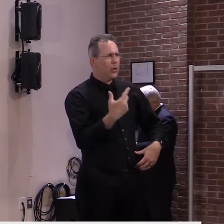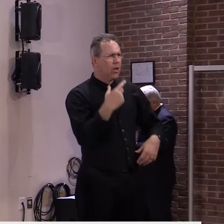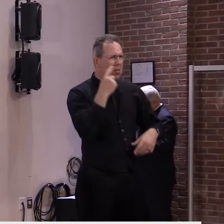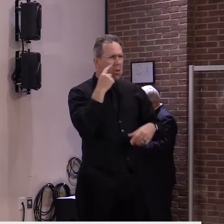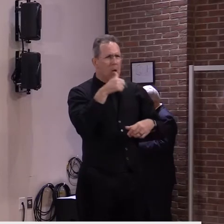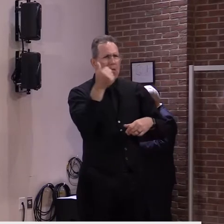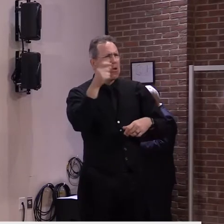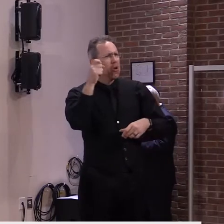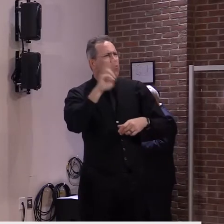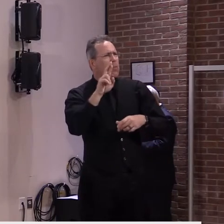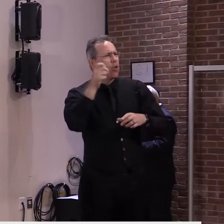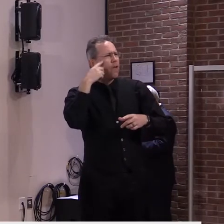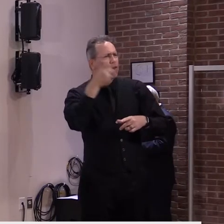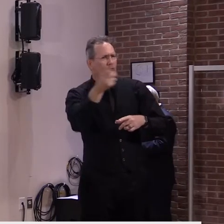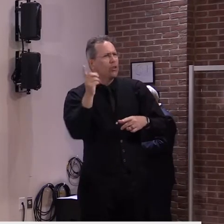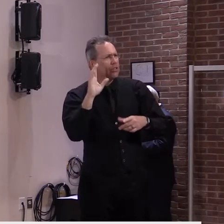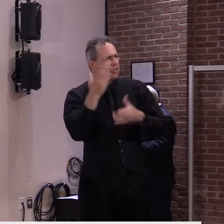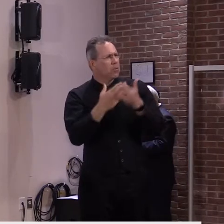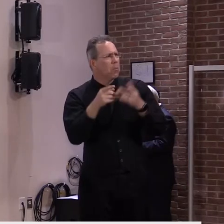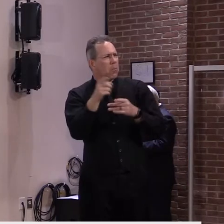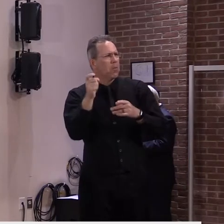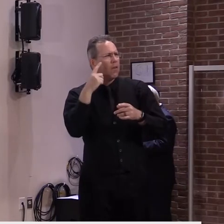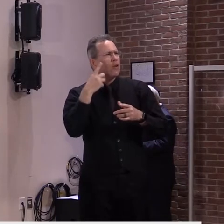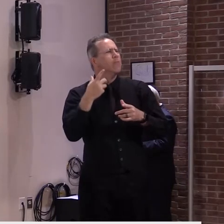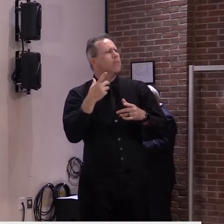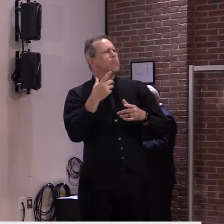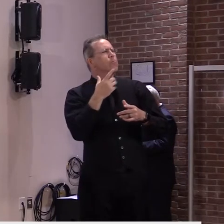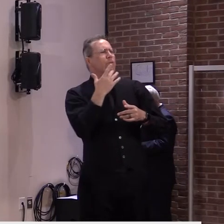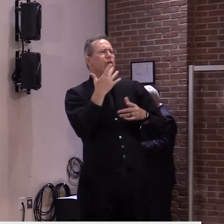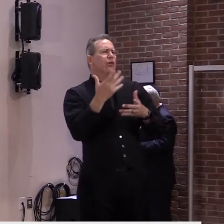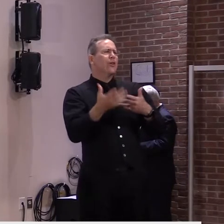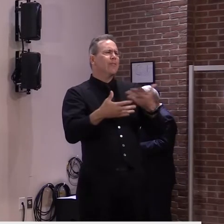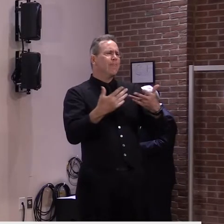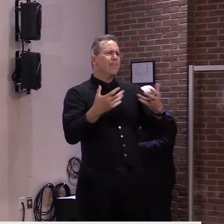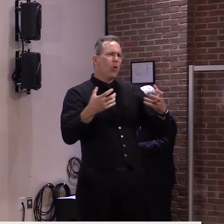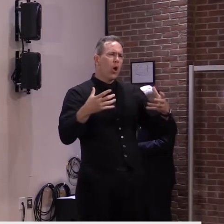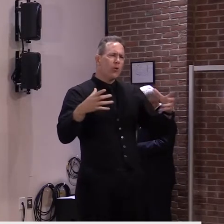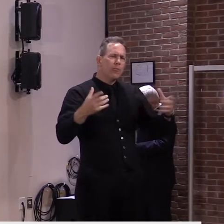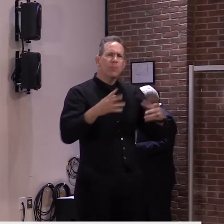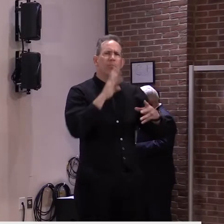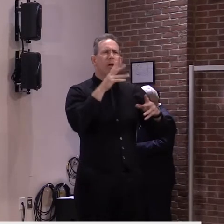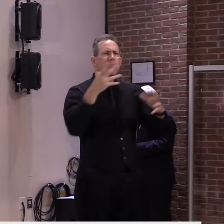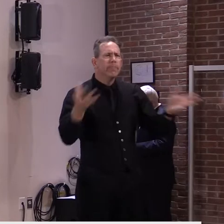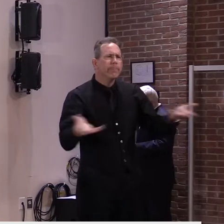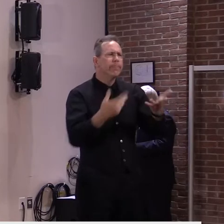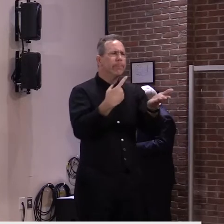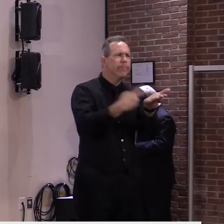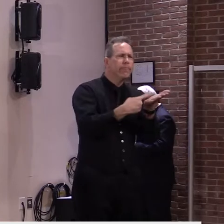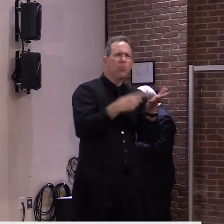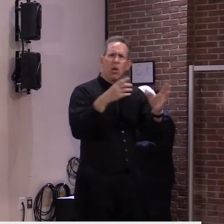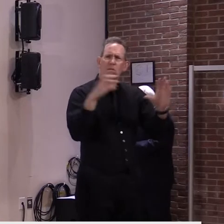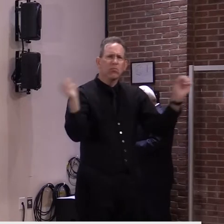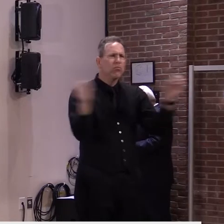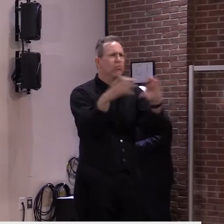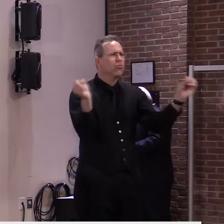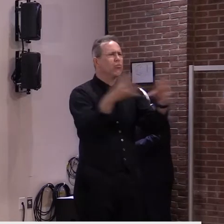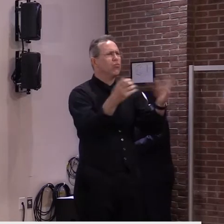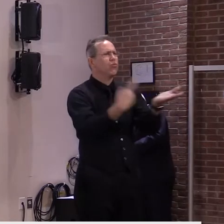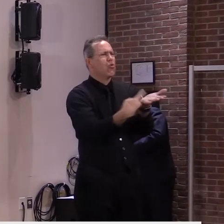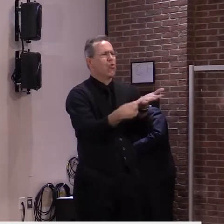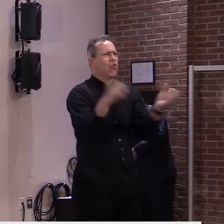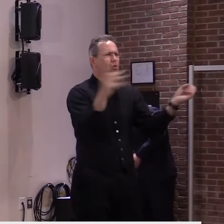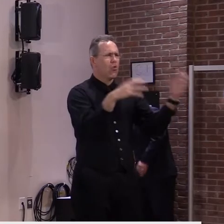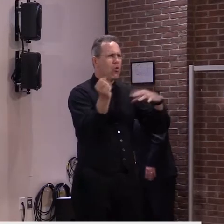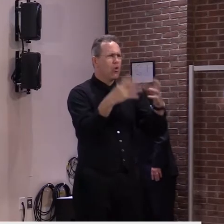leaders to advocate and continue to stand up against what I see as